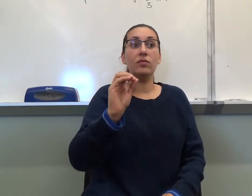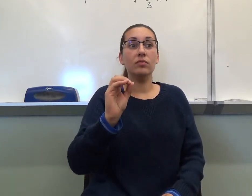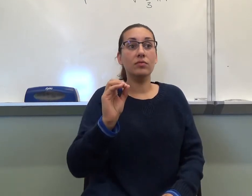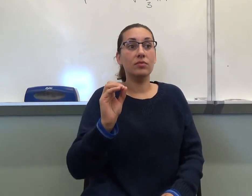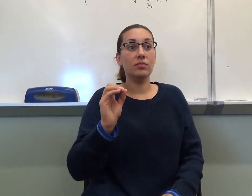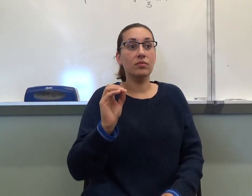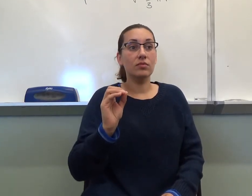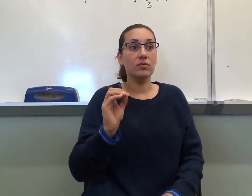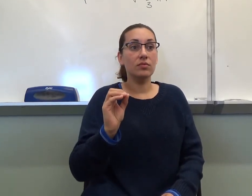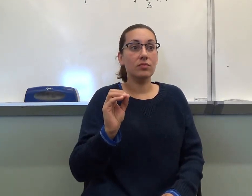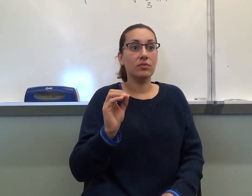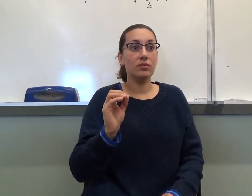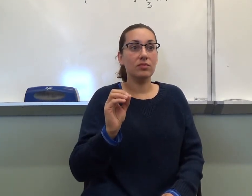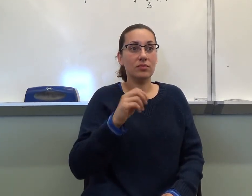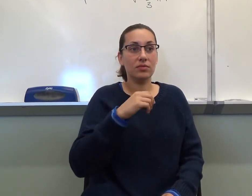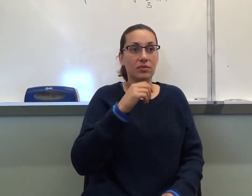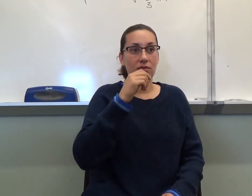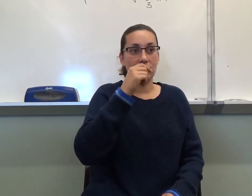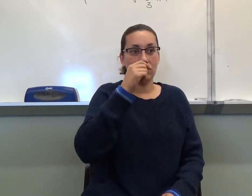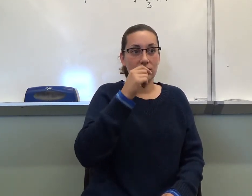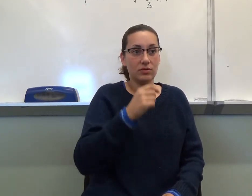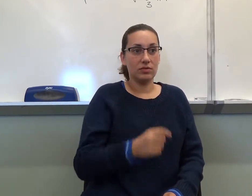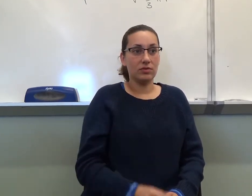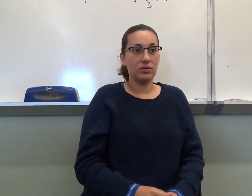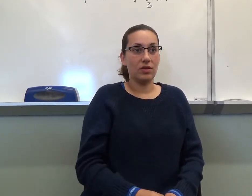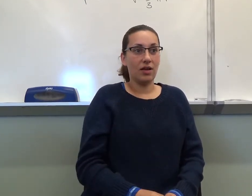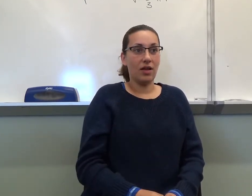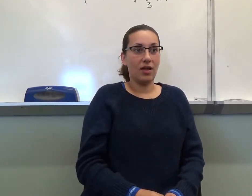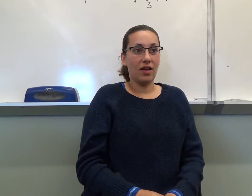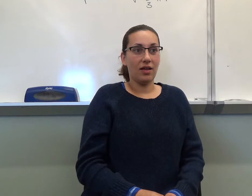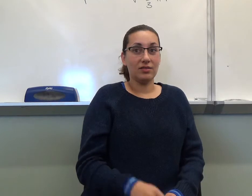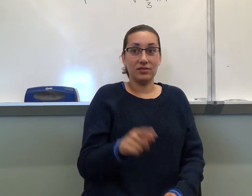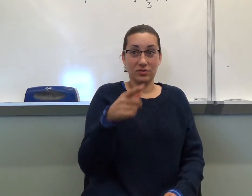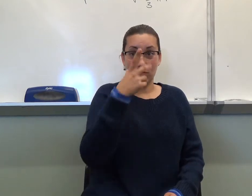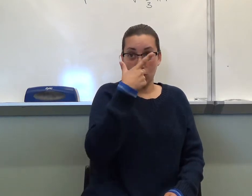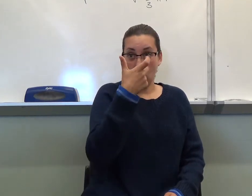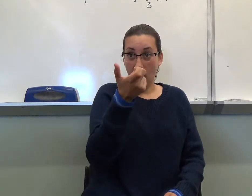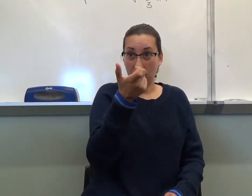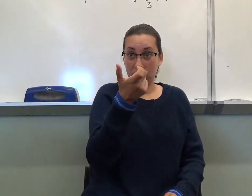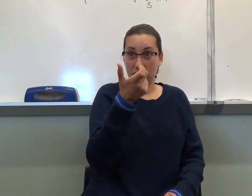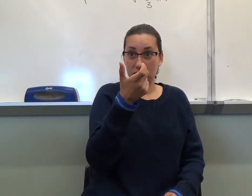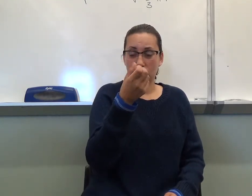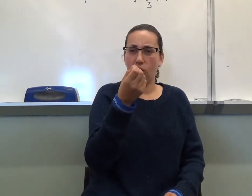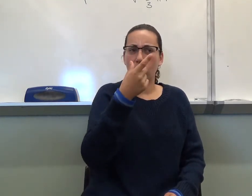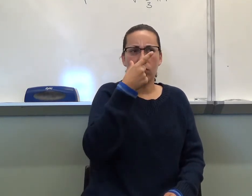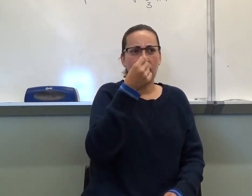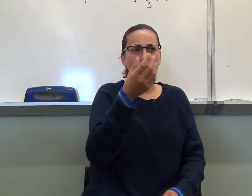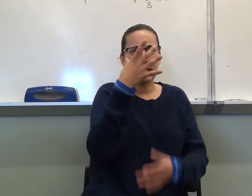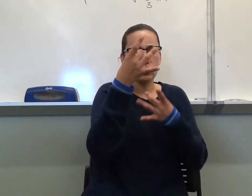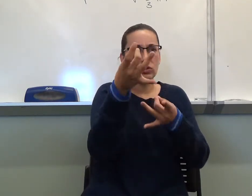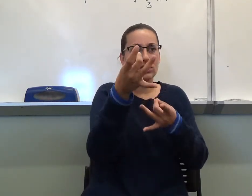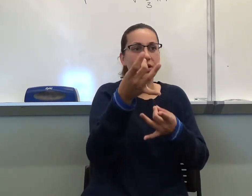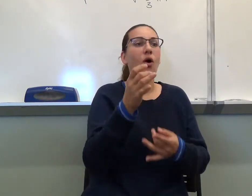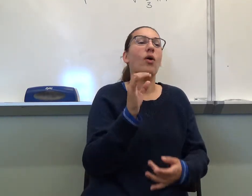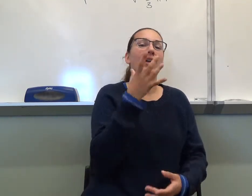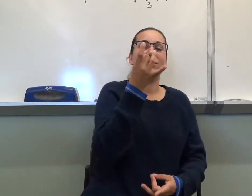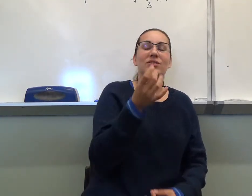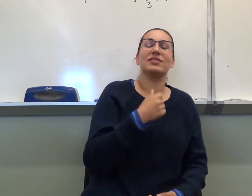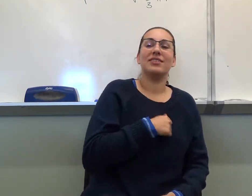get to cost. The intersection of Hugo and cost is 10.8. Here's your number. So that's the way you use a table. You locate the